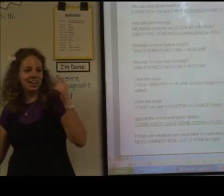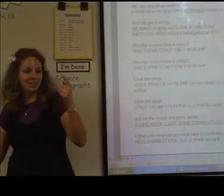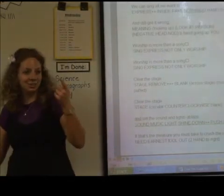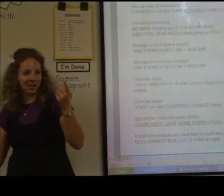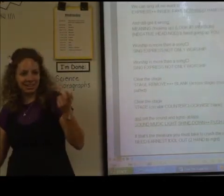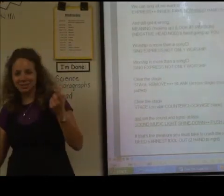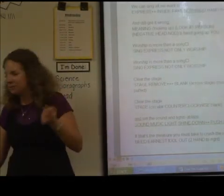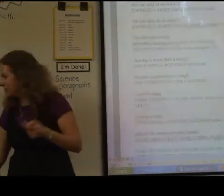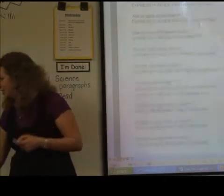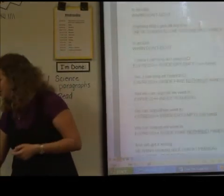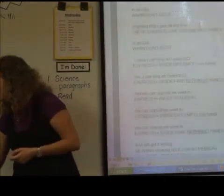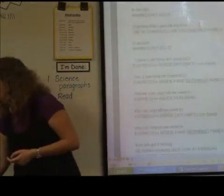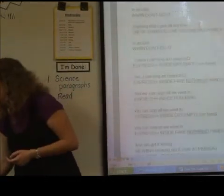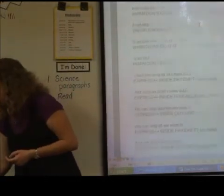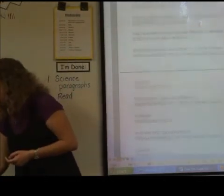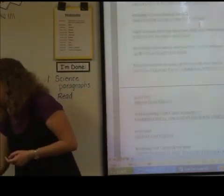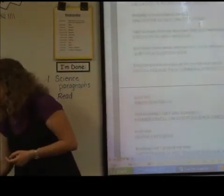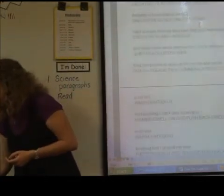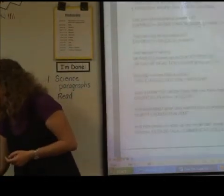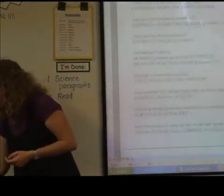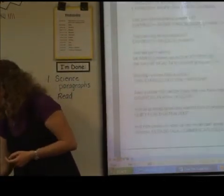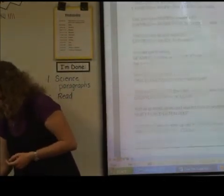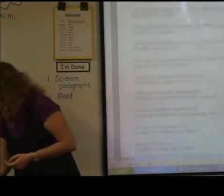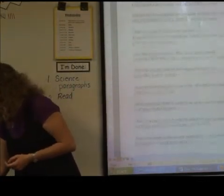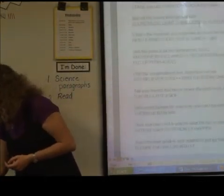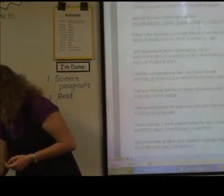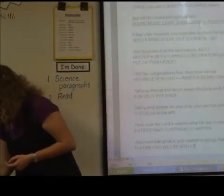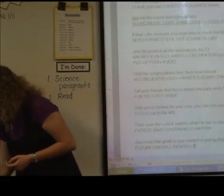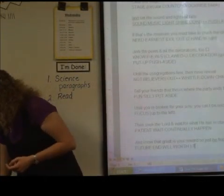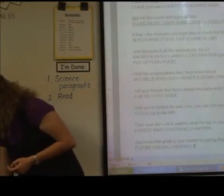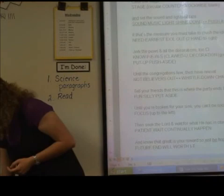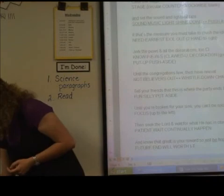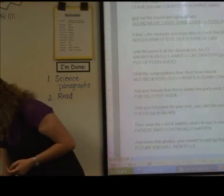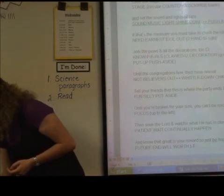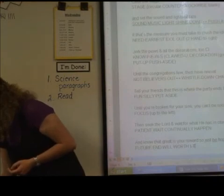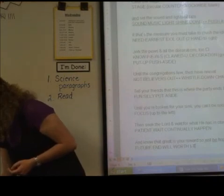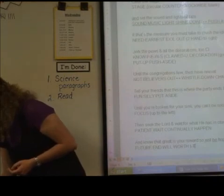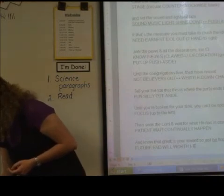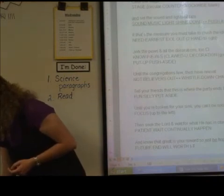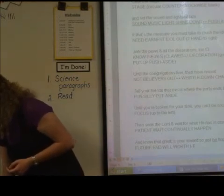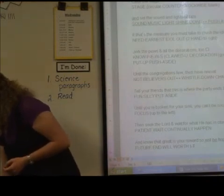it and try and do it with. So I'll keep this up here so we can follow along.